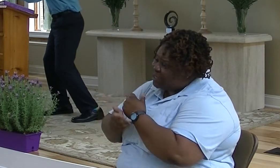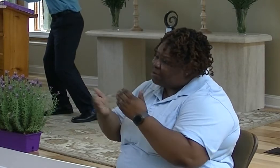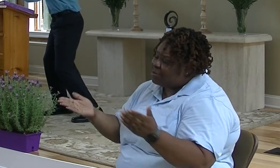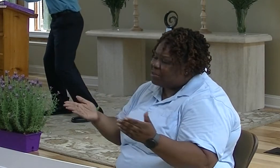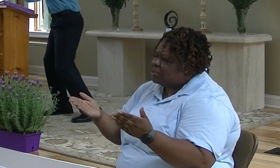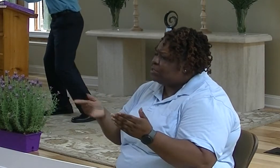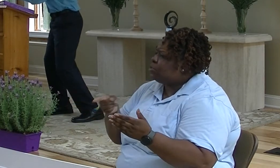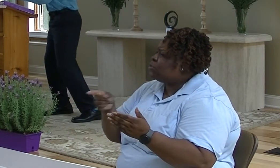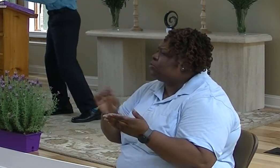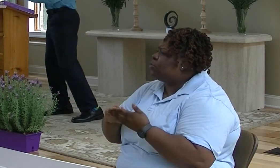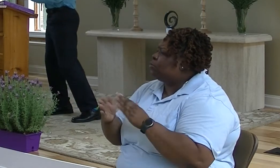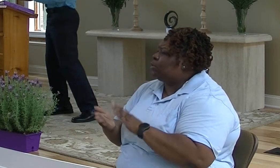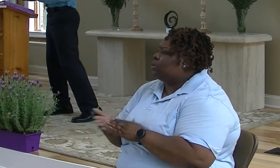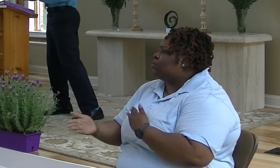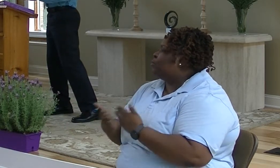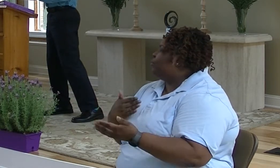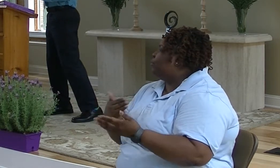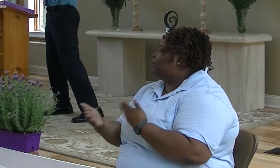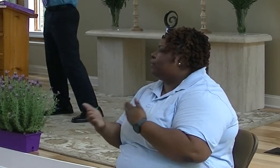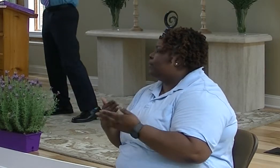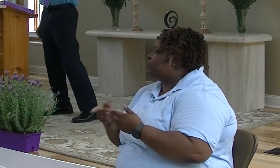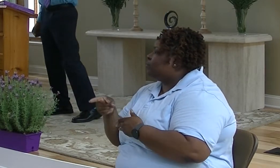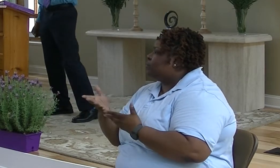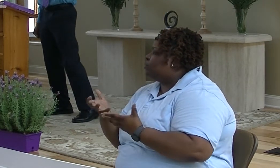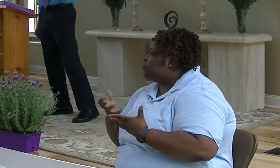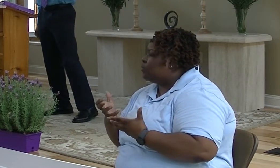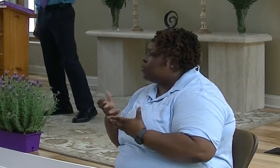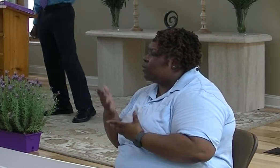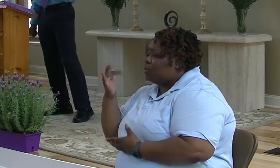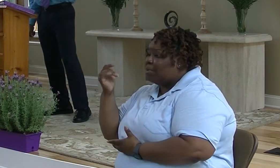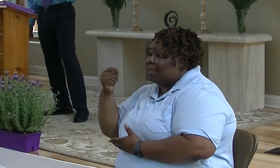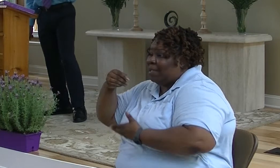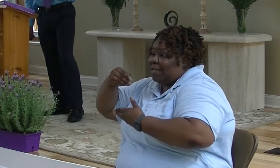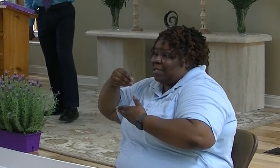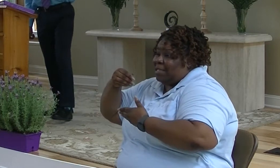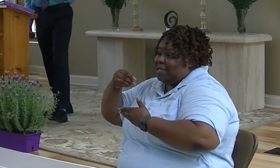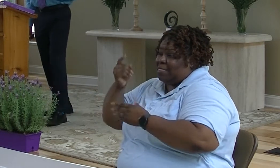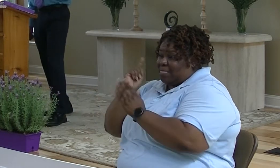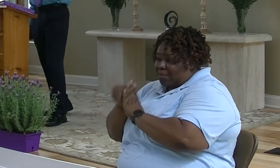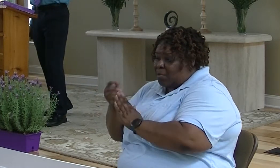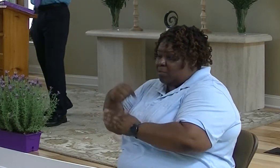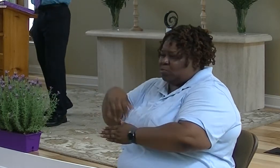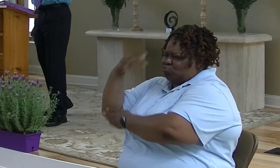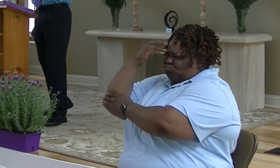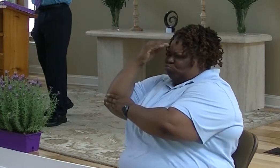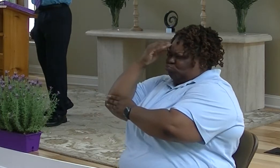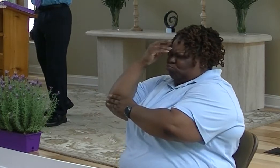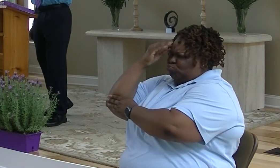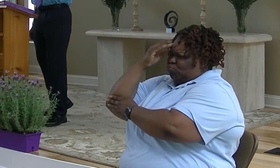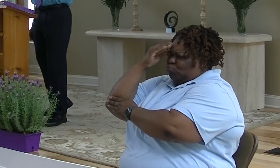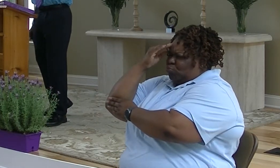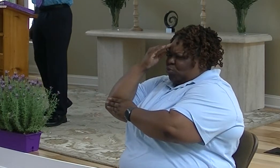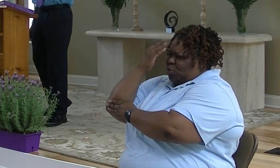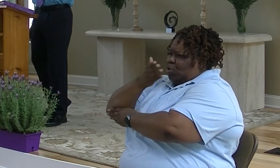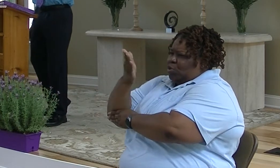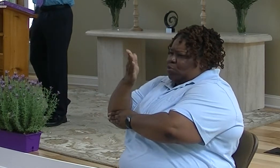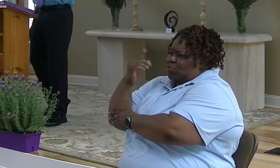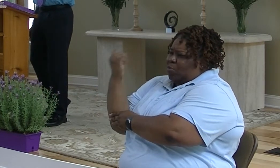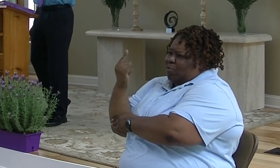be, ultimately? Because the moment it pops into your mind, part of you is already